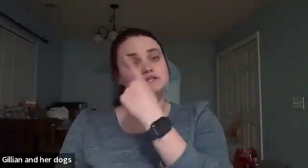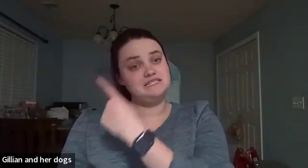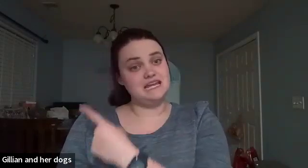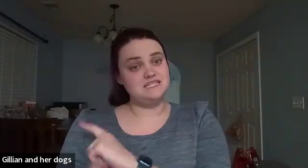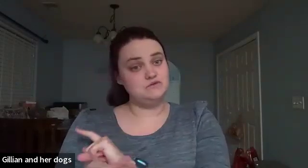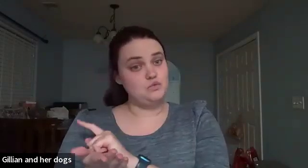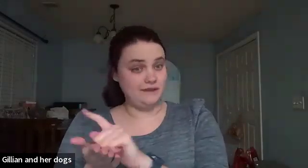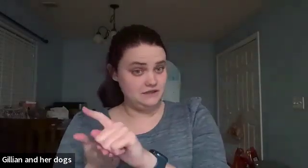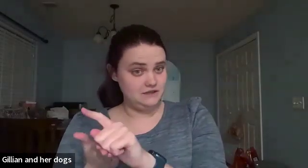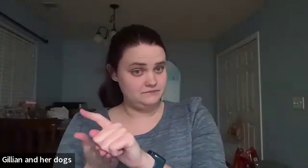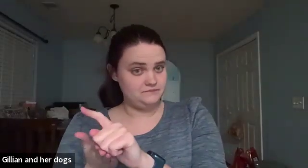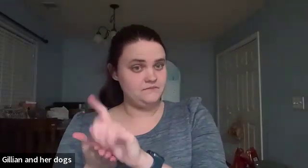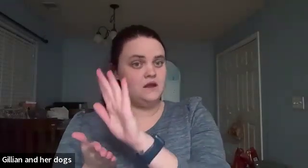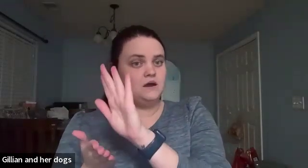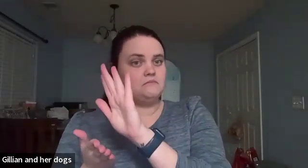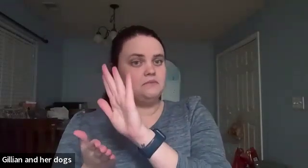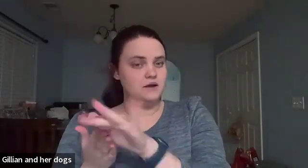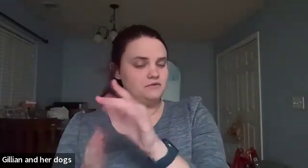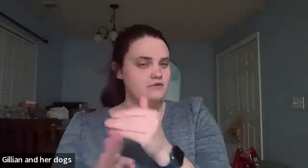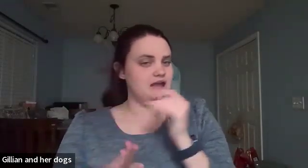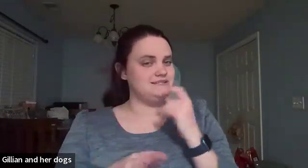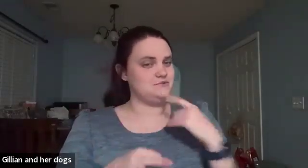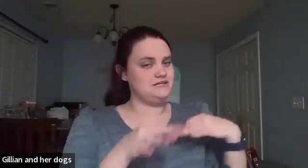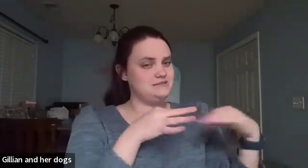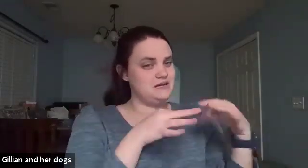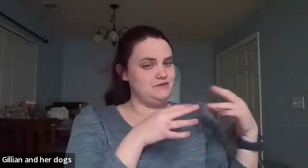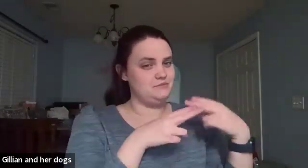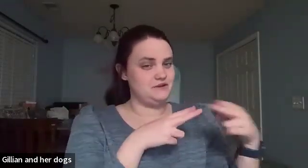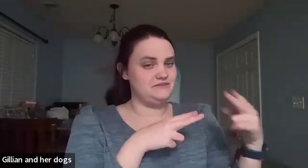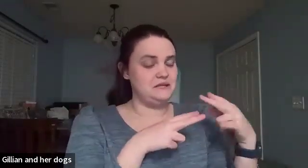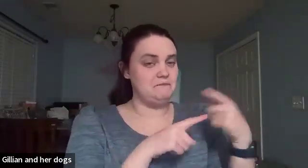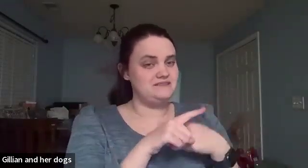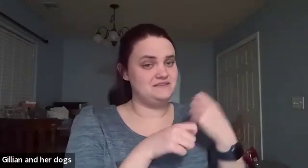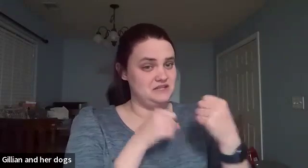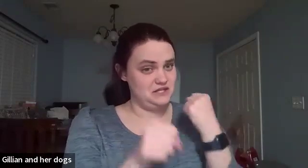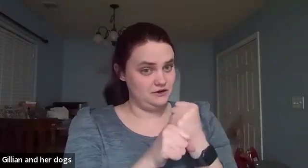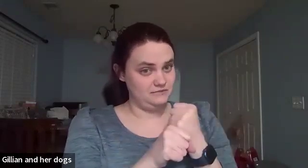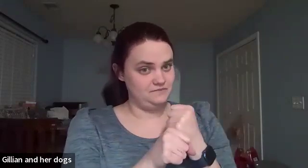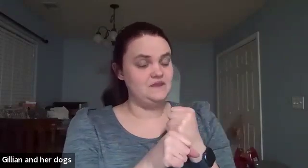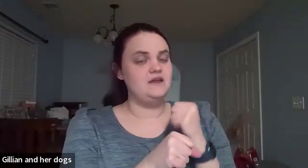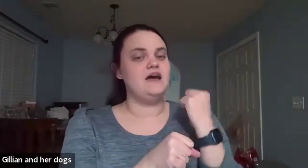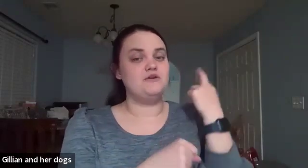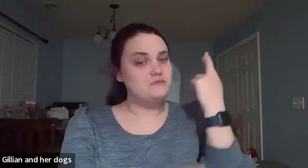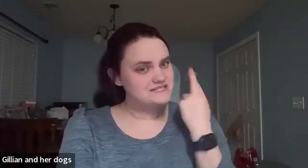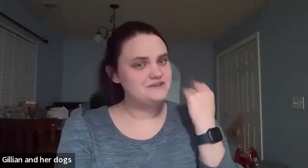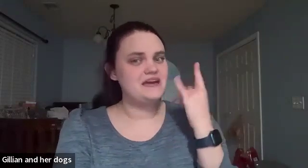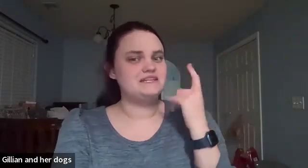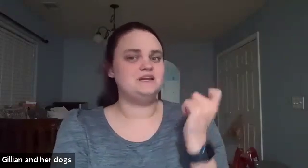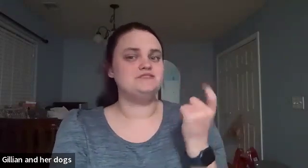our days of the week. But before that, I did want to explain very briefly months of the year. And the reason for that is because